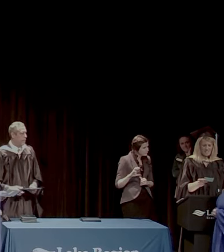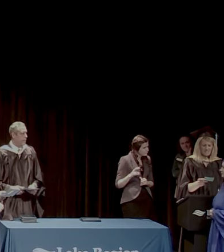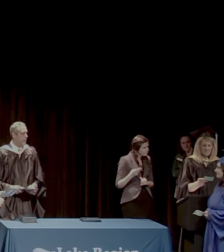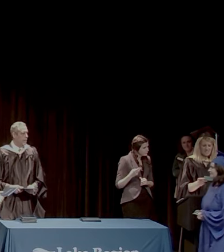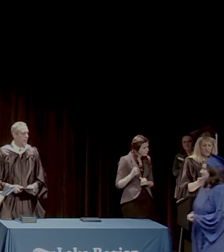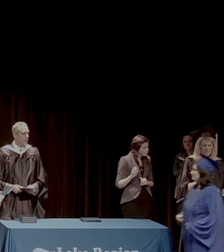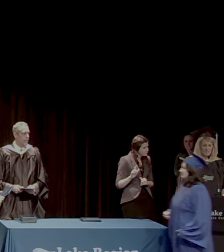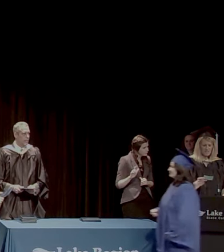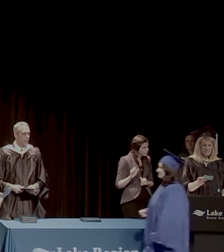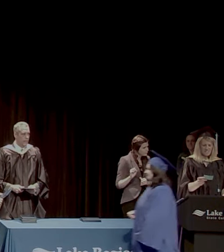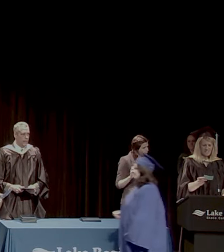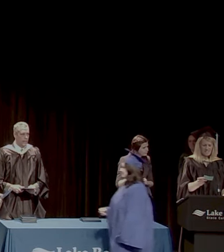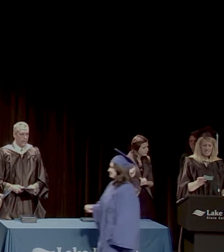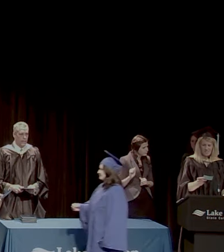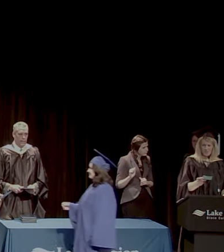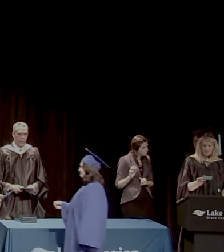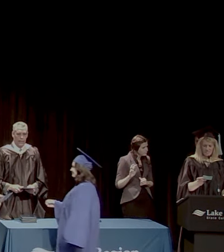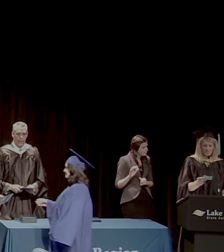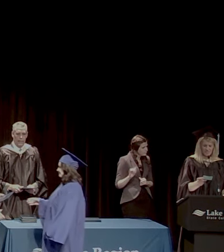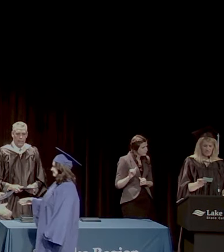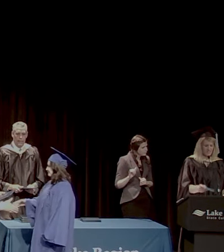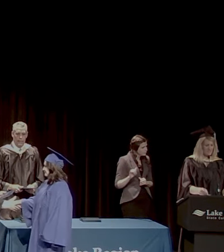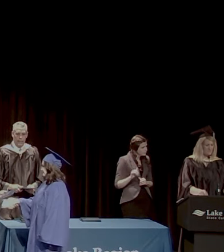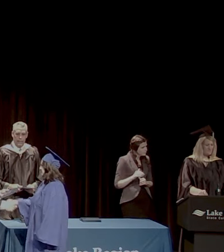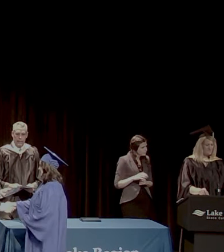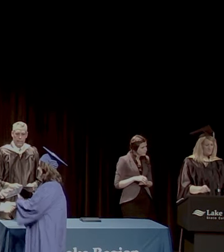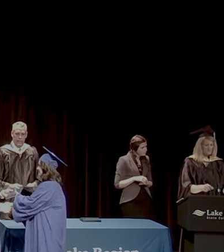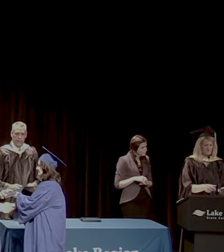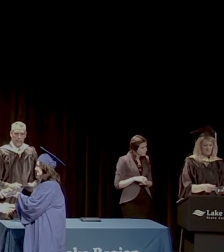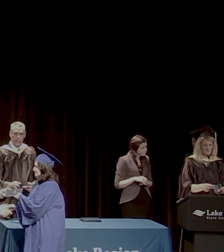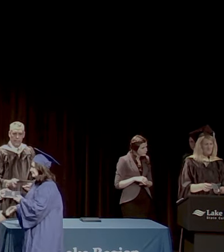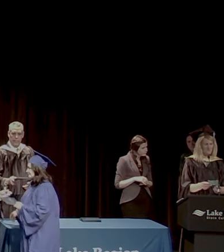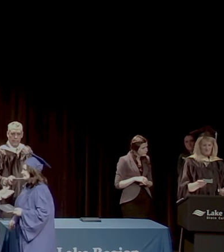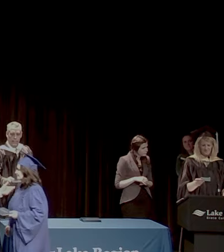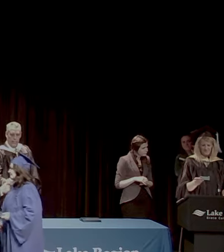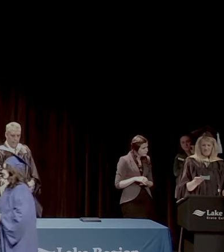Chelsea Young, Associate in Applied Science, Associate Degree Nurse.